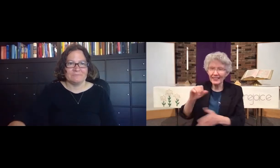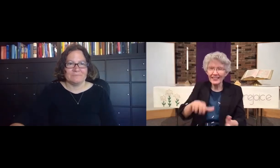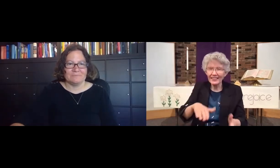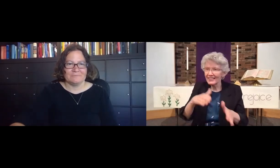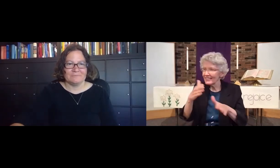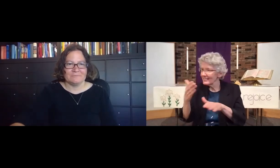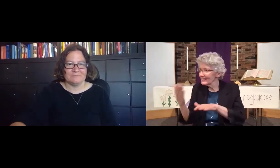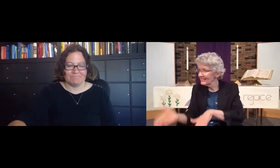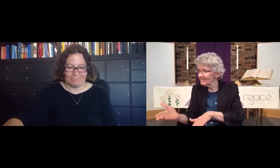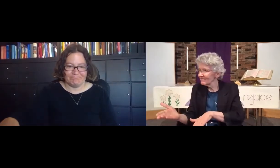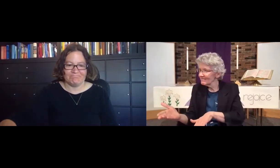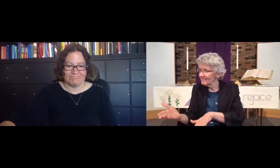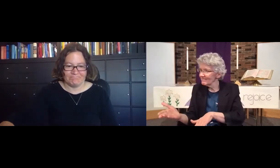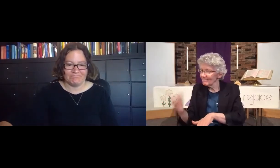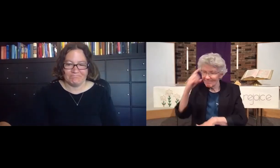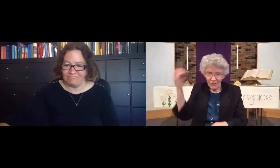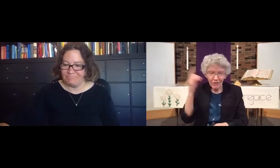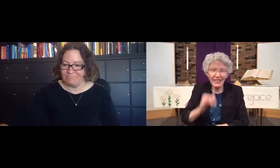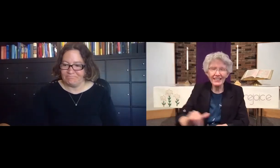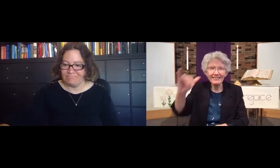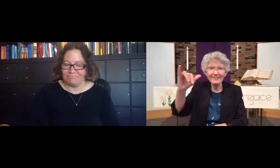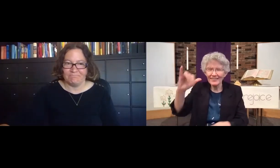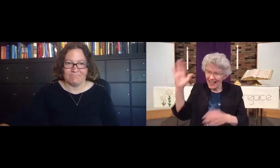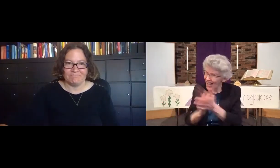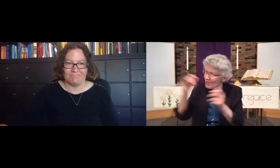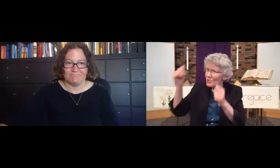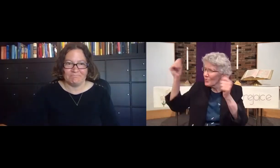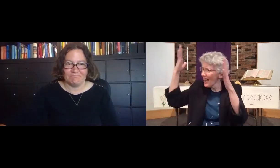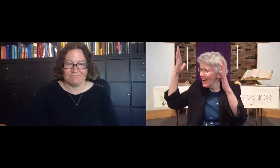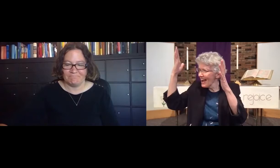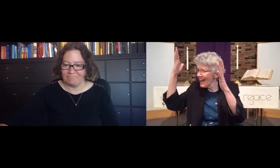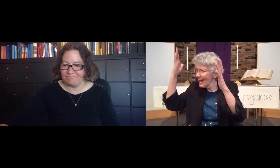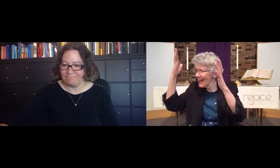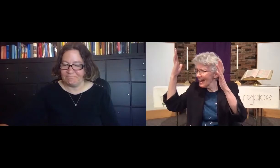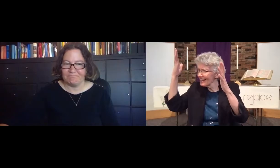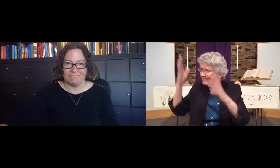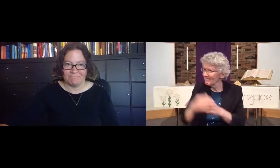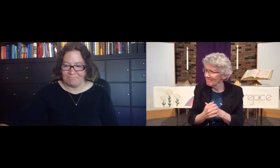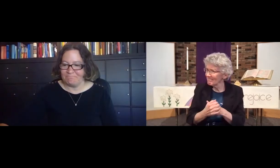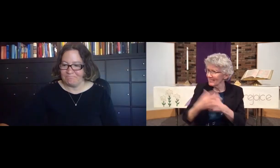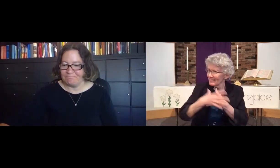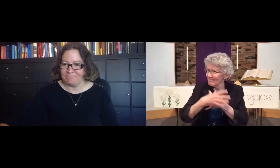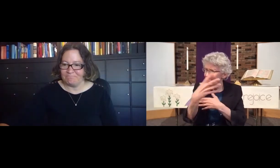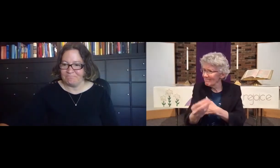God has broken the chains of death forever. Alleluia.